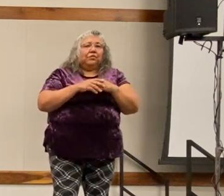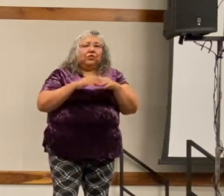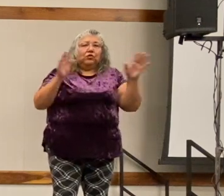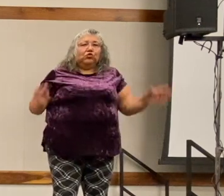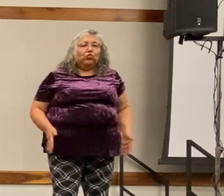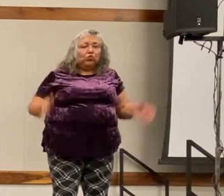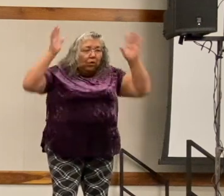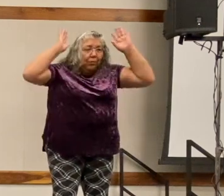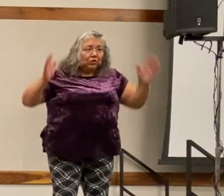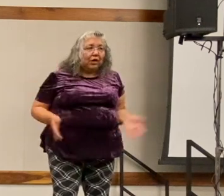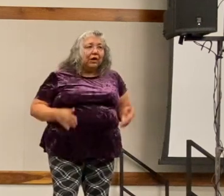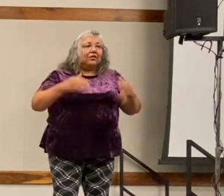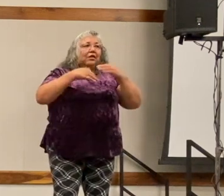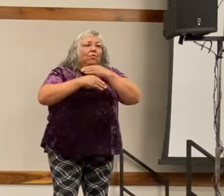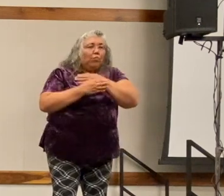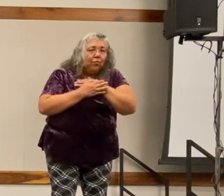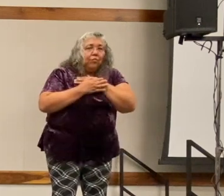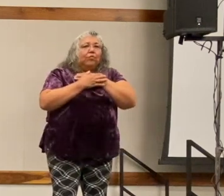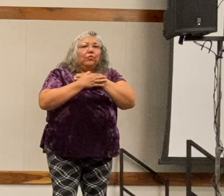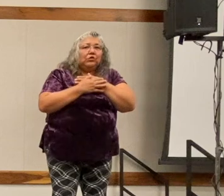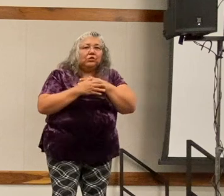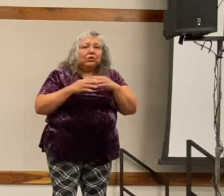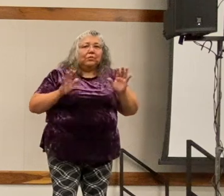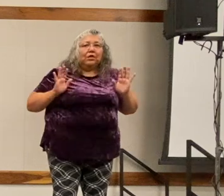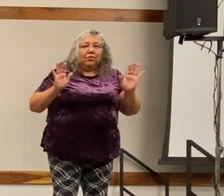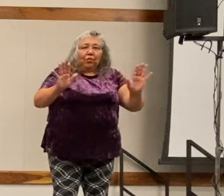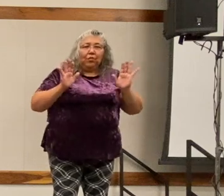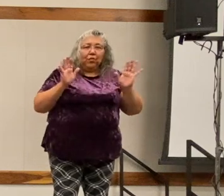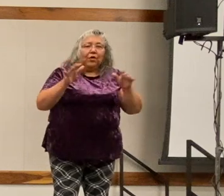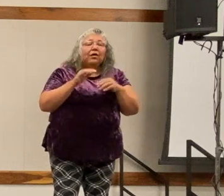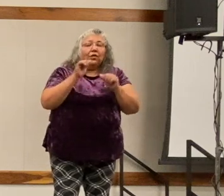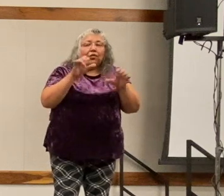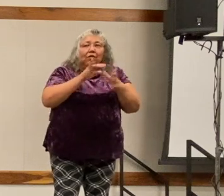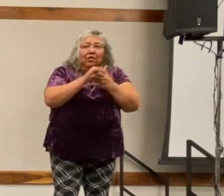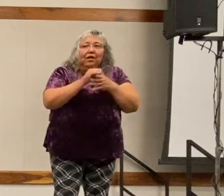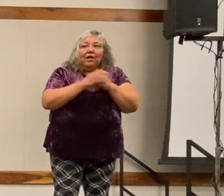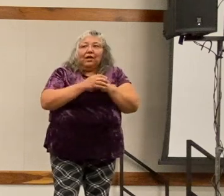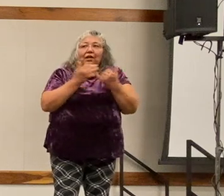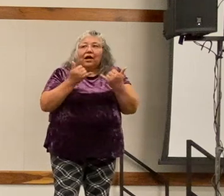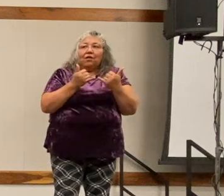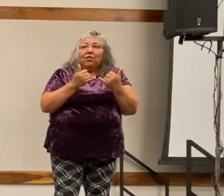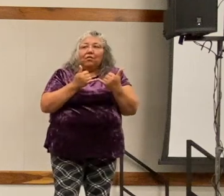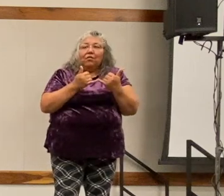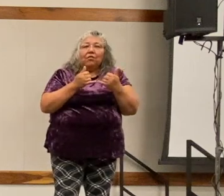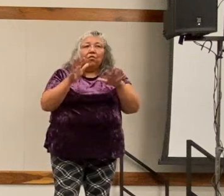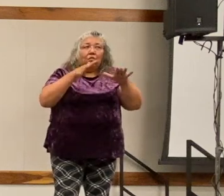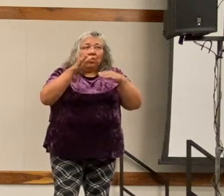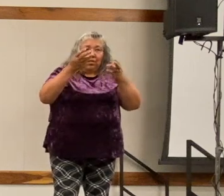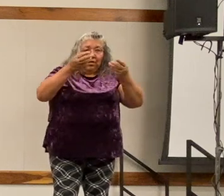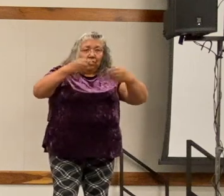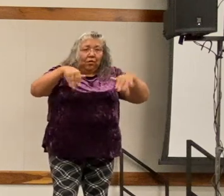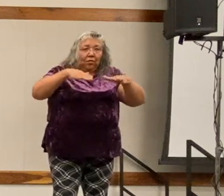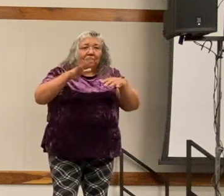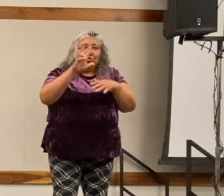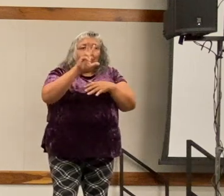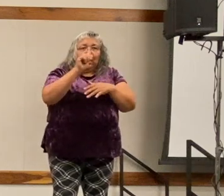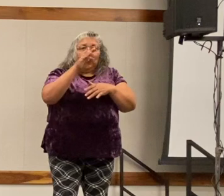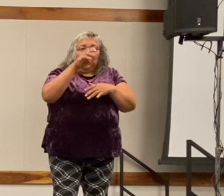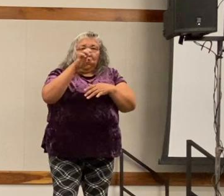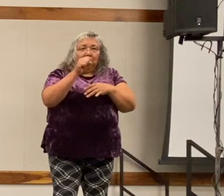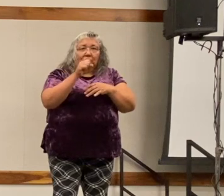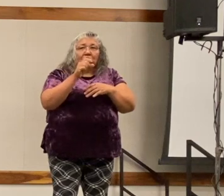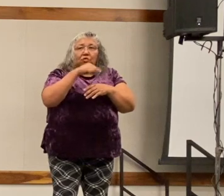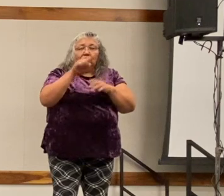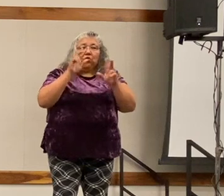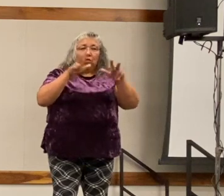and all that stuff. Well, at our property, as you go walking around the Greenway, so this property that we have is 3 acres, right? So